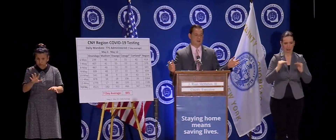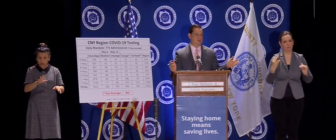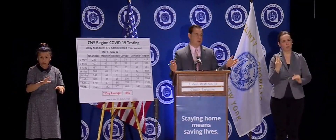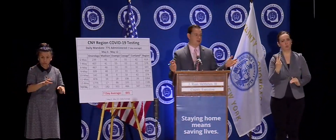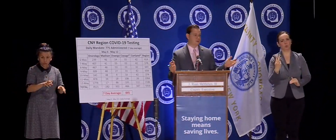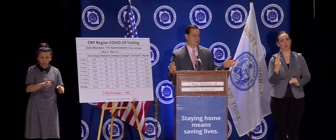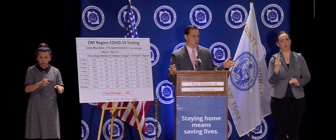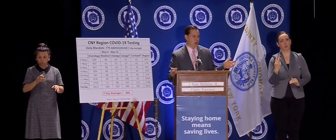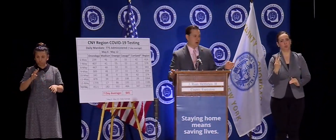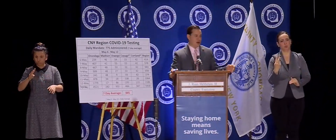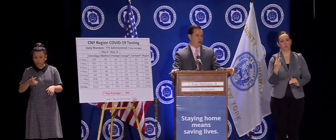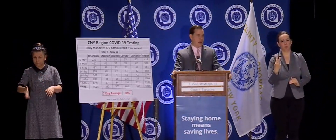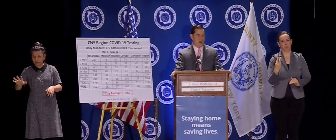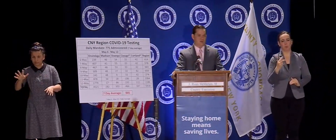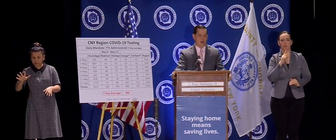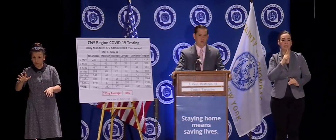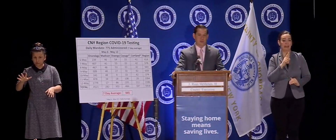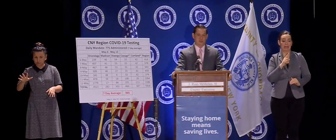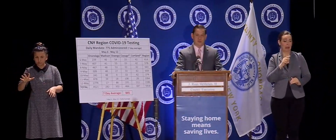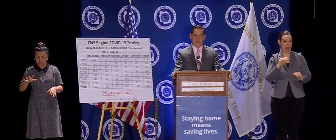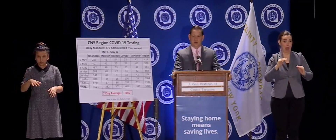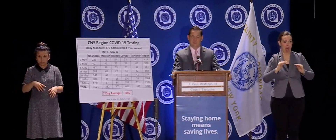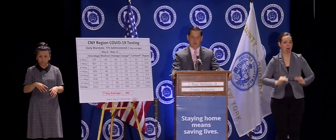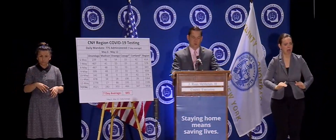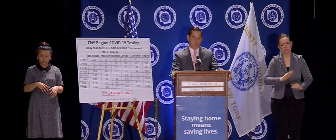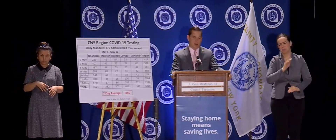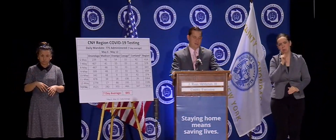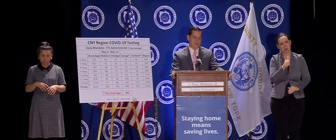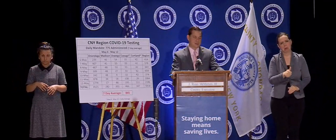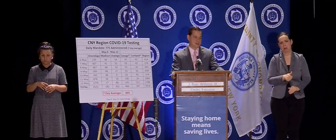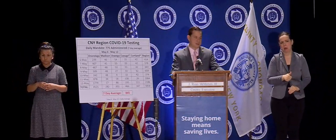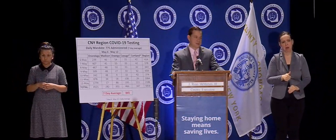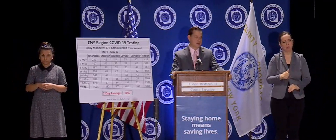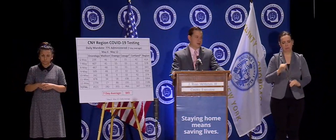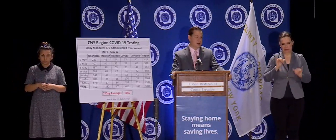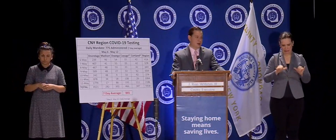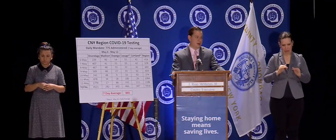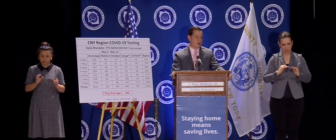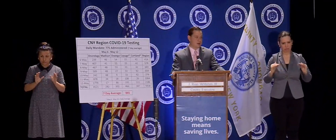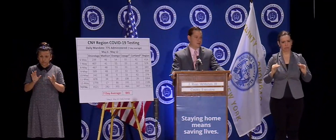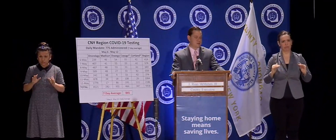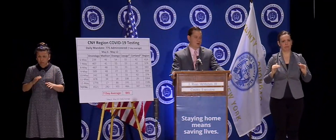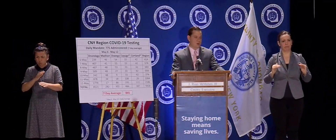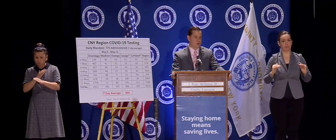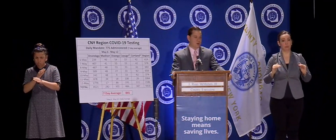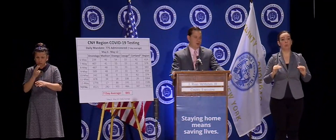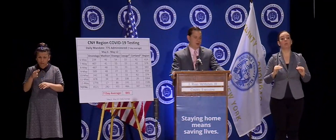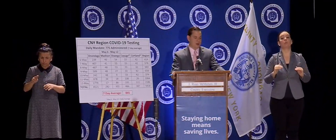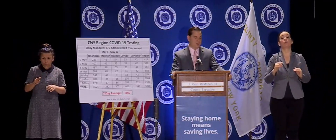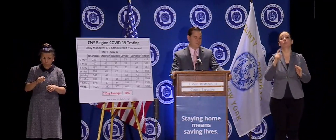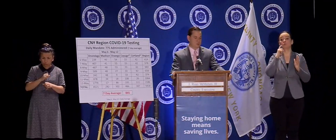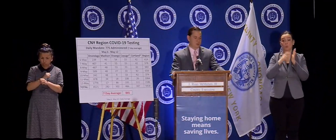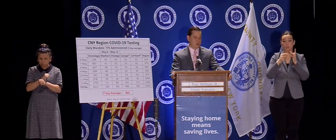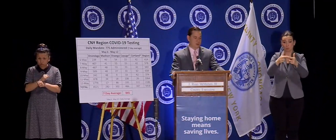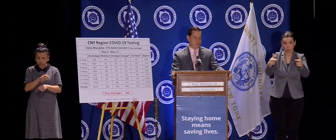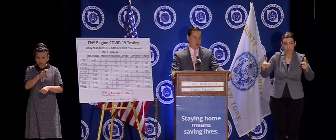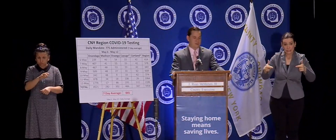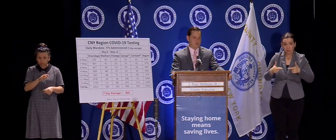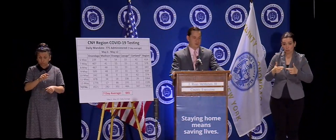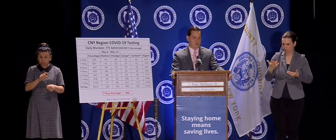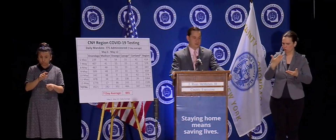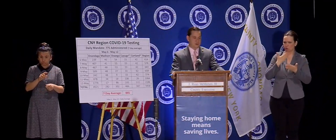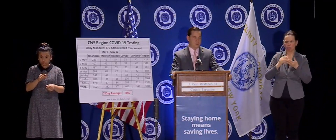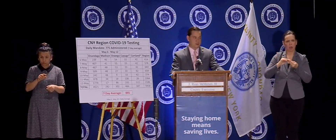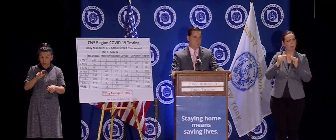our data, right? Our data for our region is going to drive this whole process, and so we really